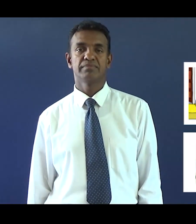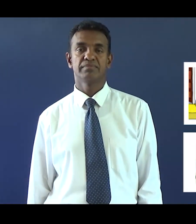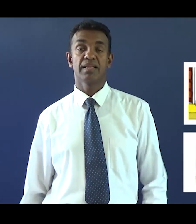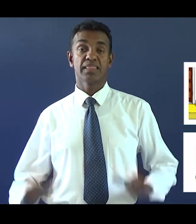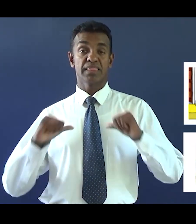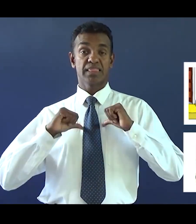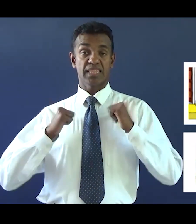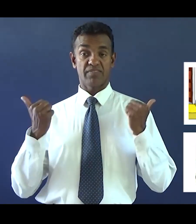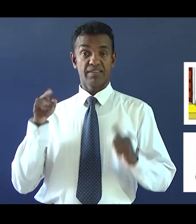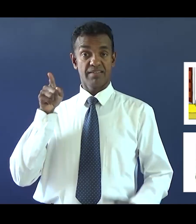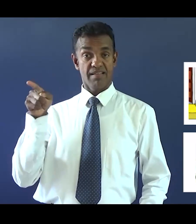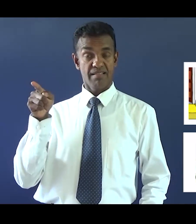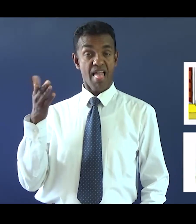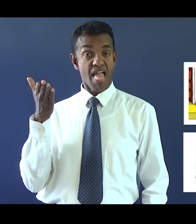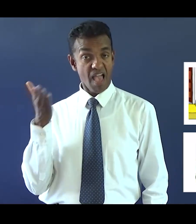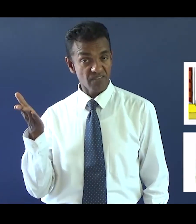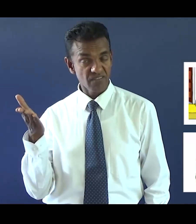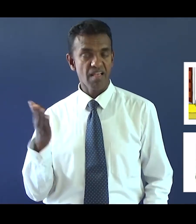Accessibility, right to life,